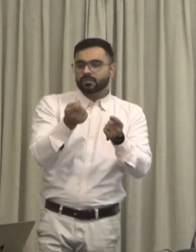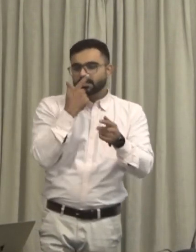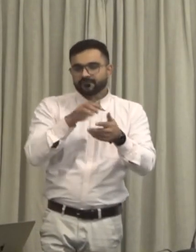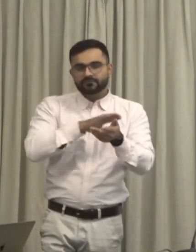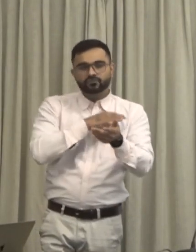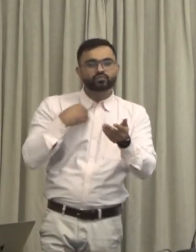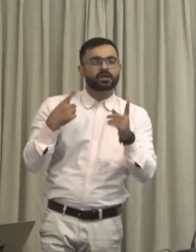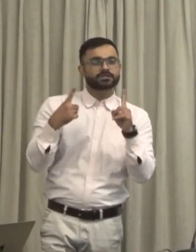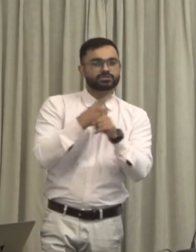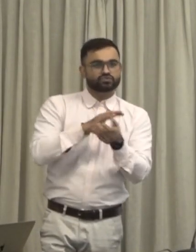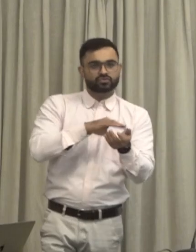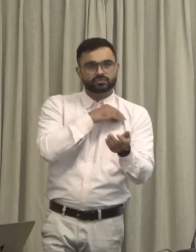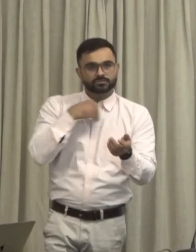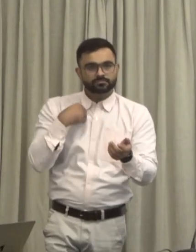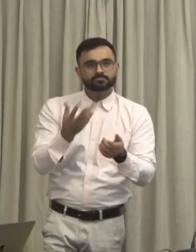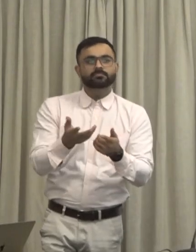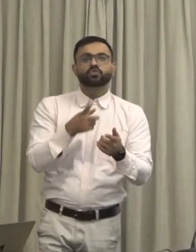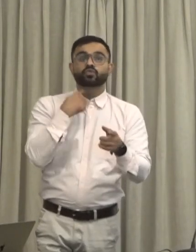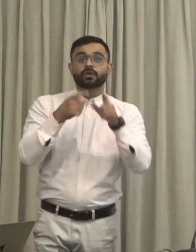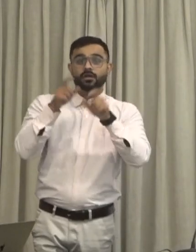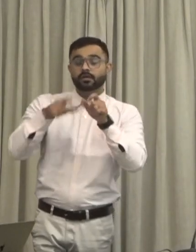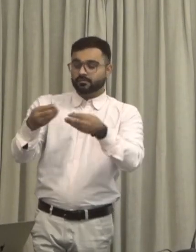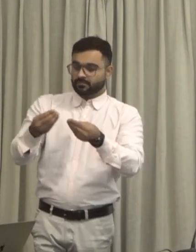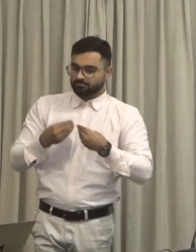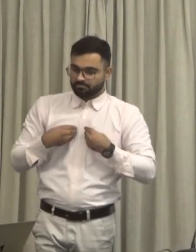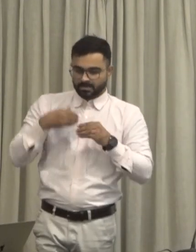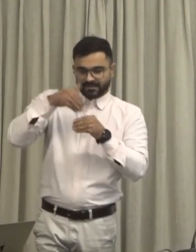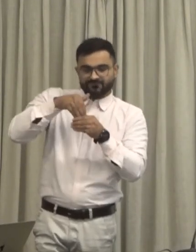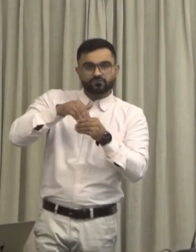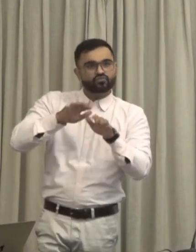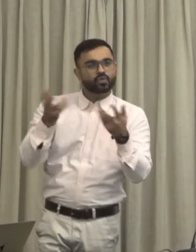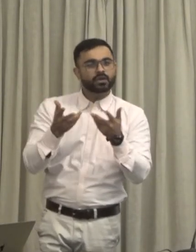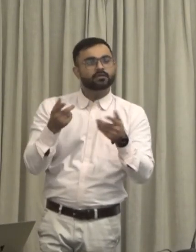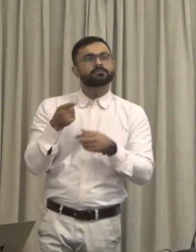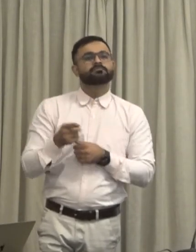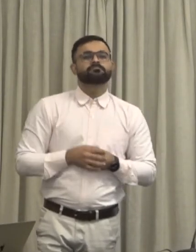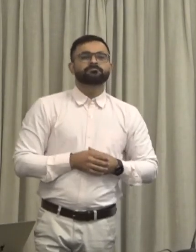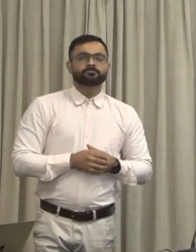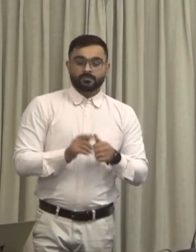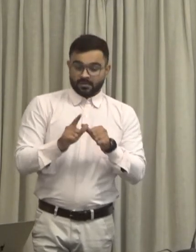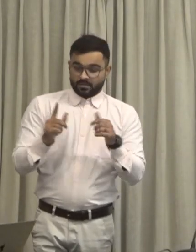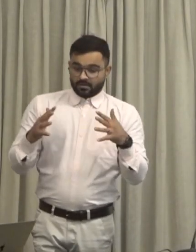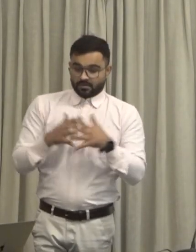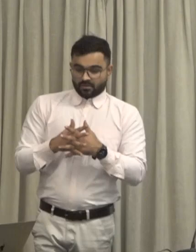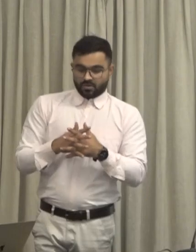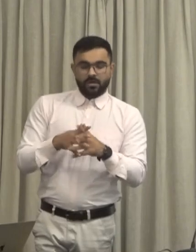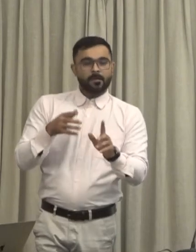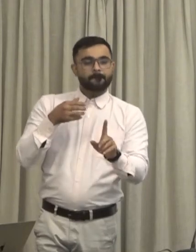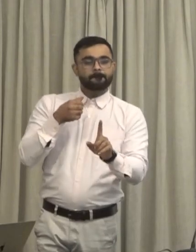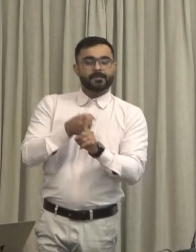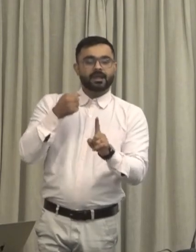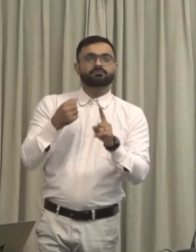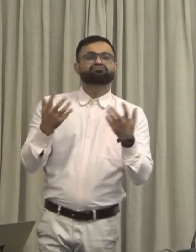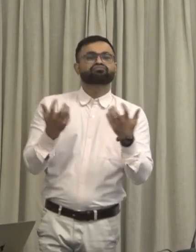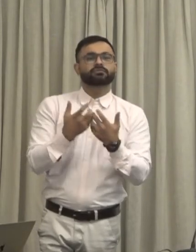critical care doctors, palliative care doctors, who will give us an insight into how the law interacts with practice.